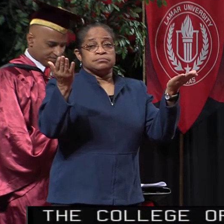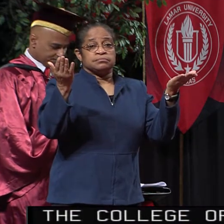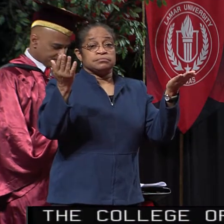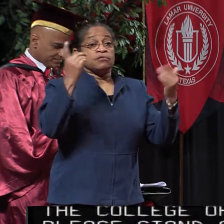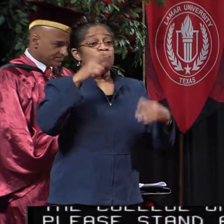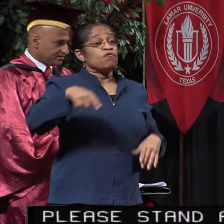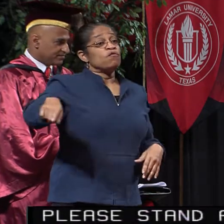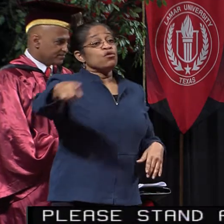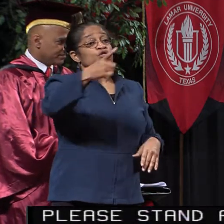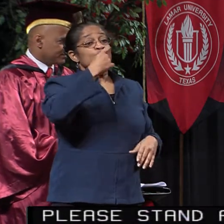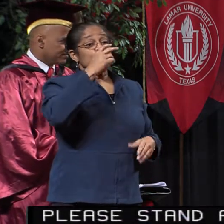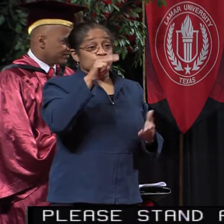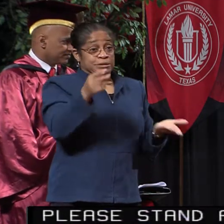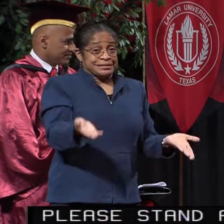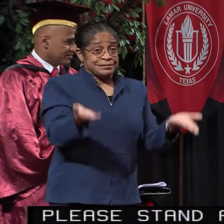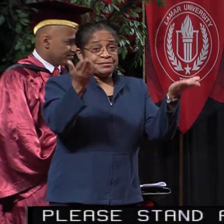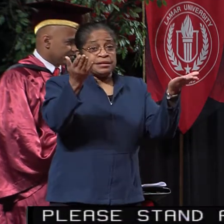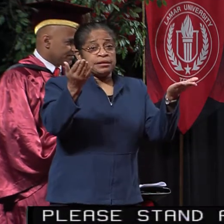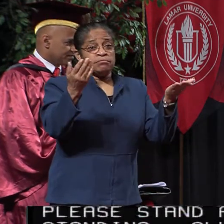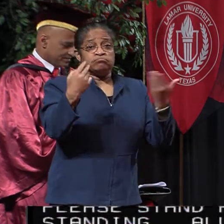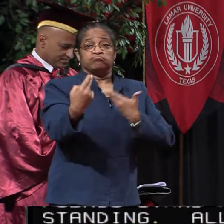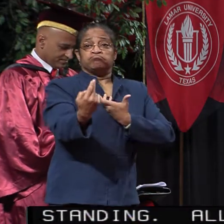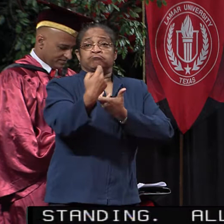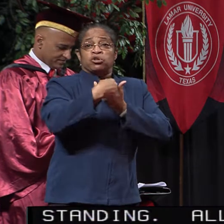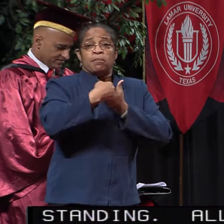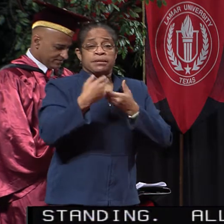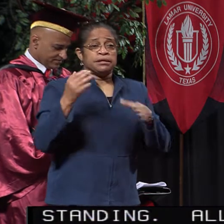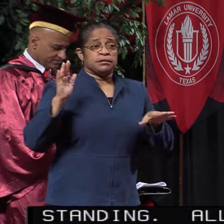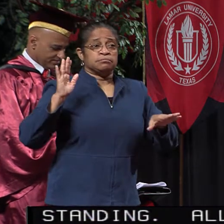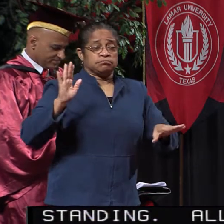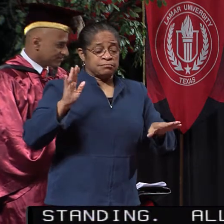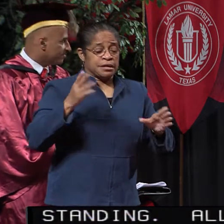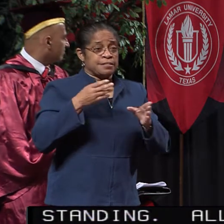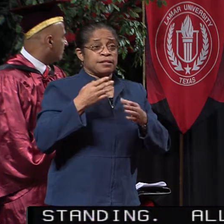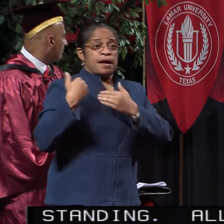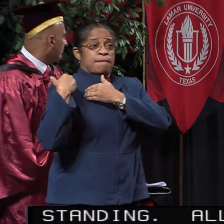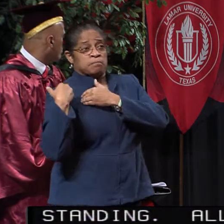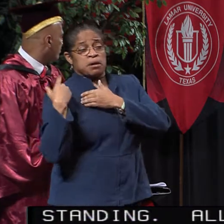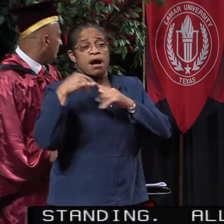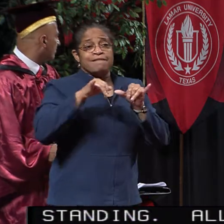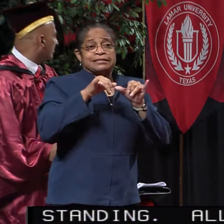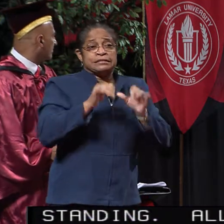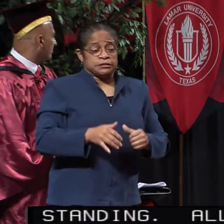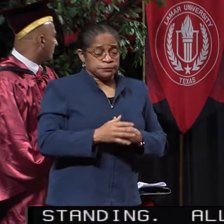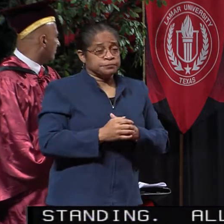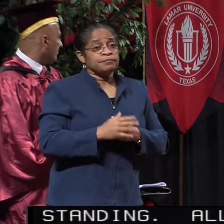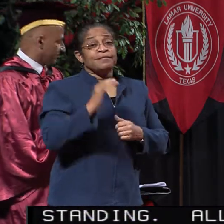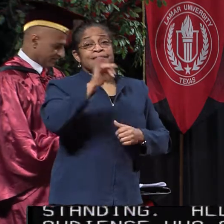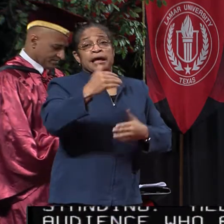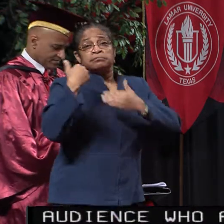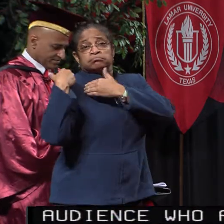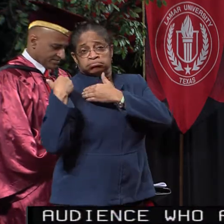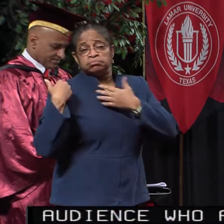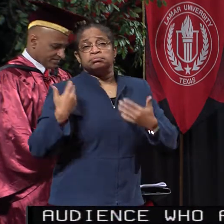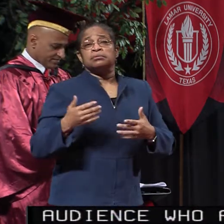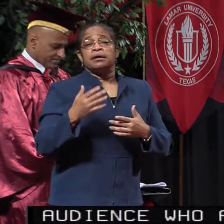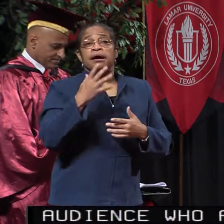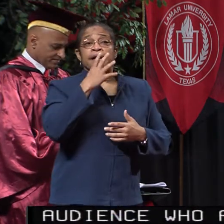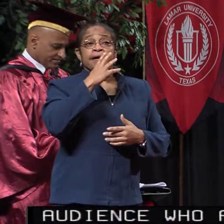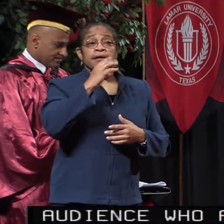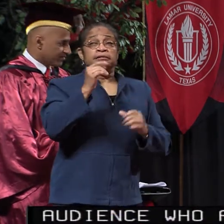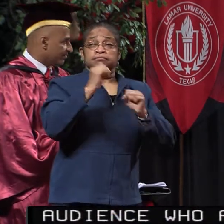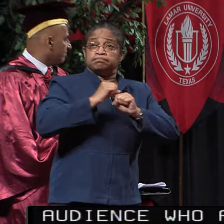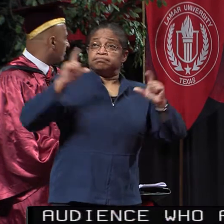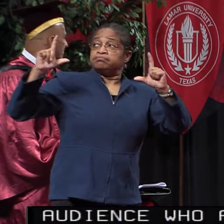For those of you who are standing, I would like you to join me in reciting the obligation of an engineer. The obligation is projected